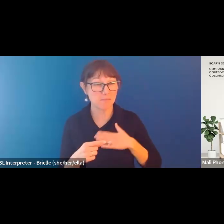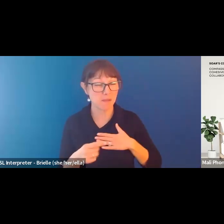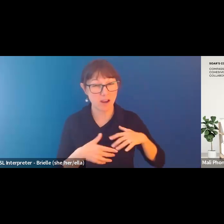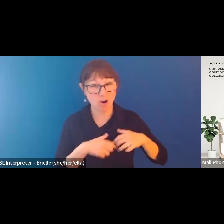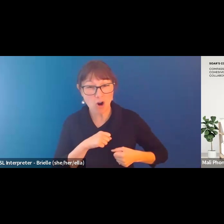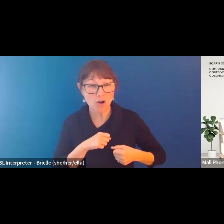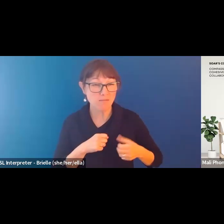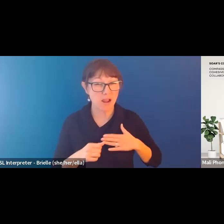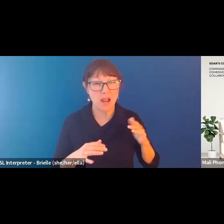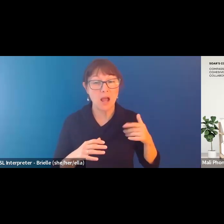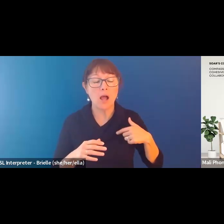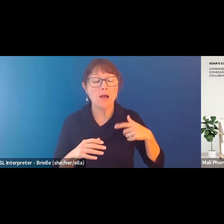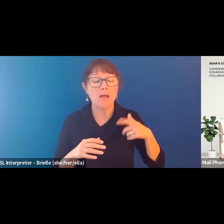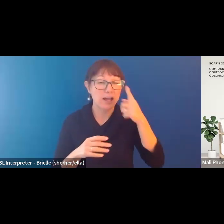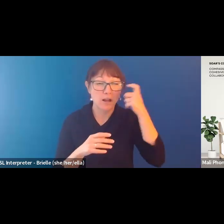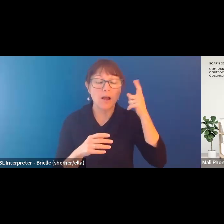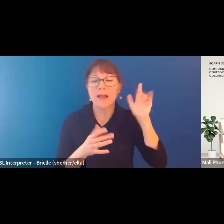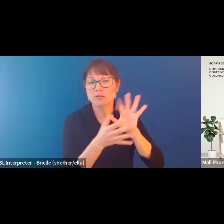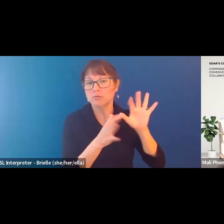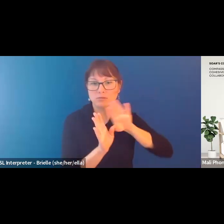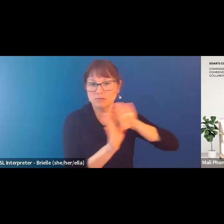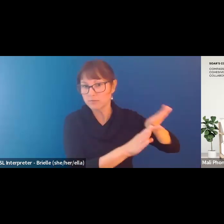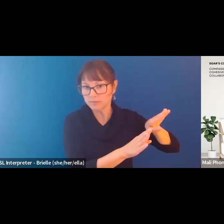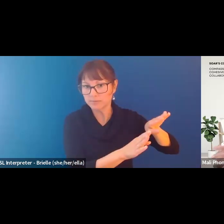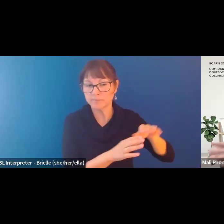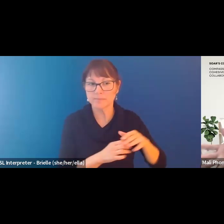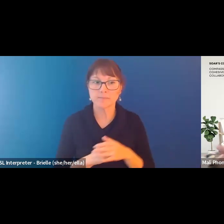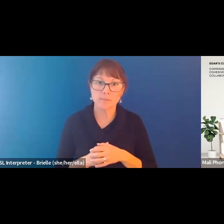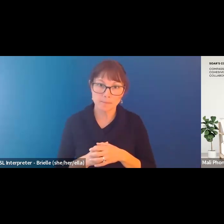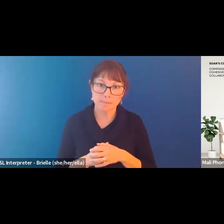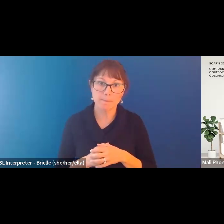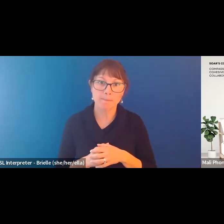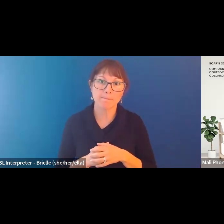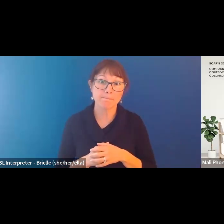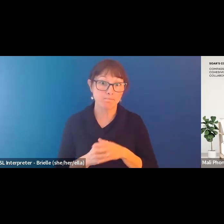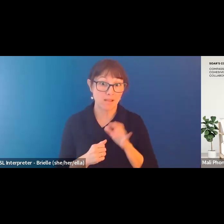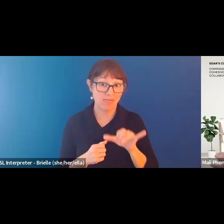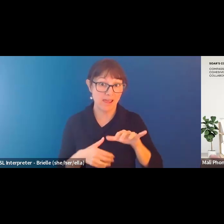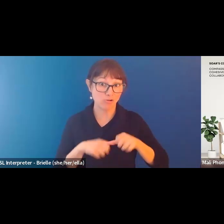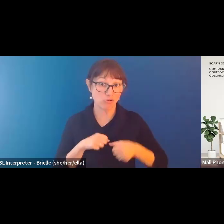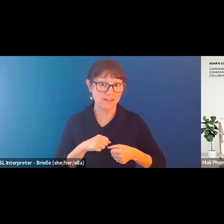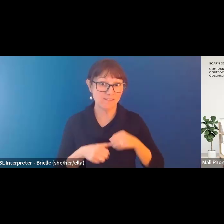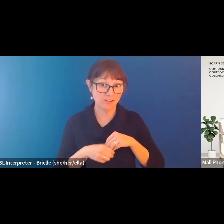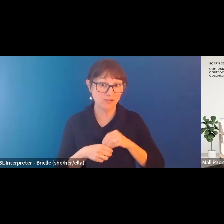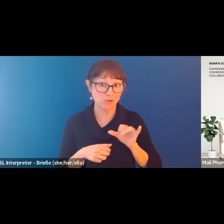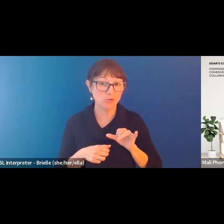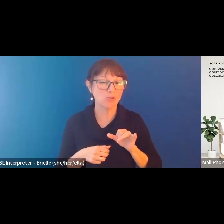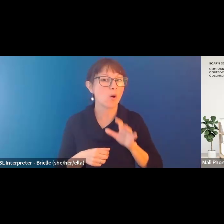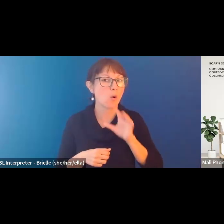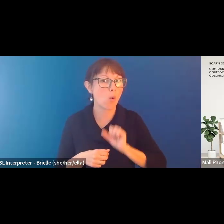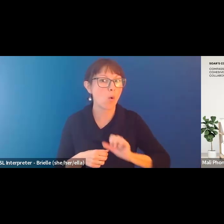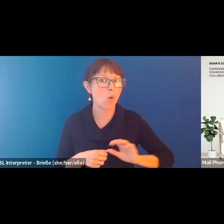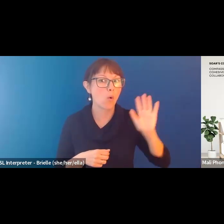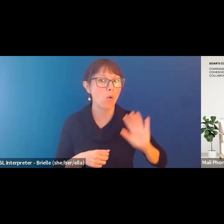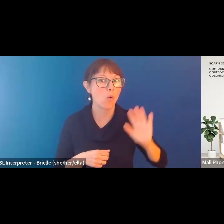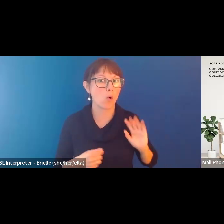heartbreaks, and by my traumas. And layered within that grief were old wounds that I had